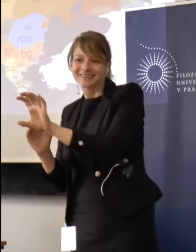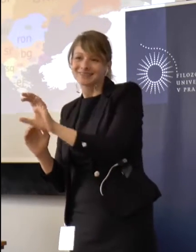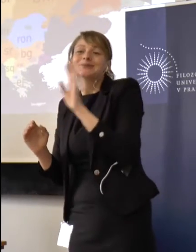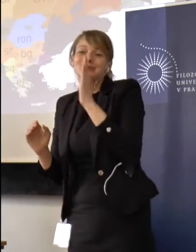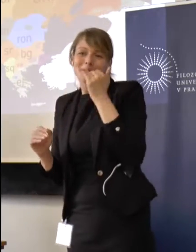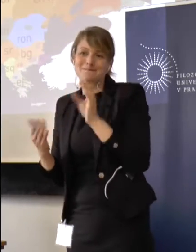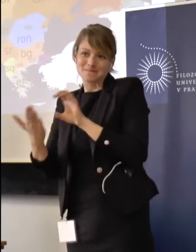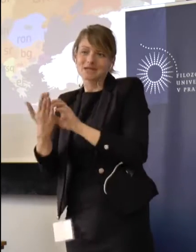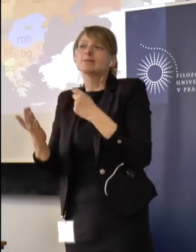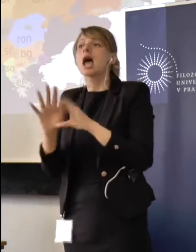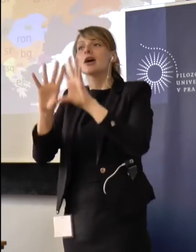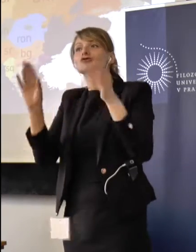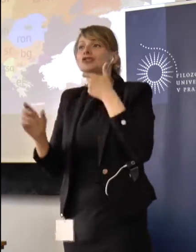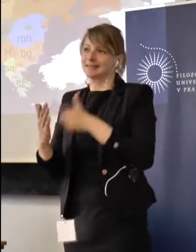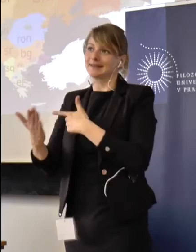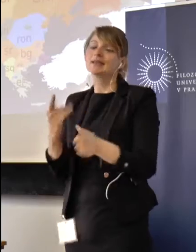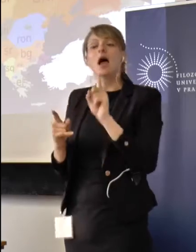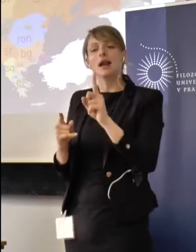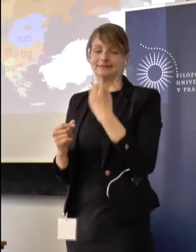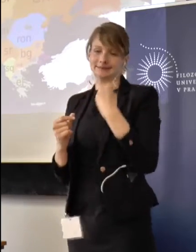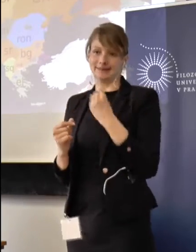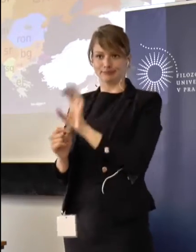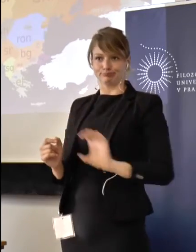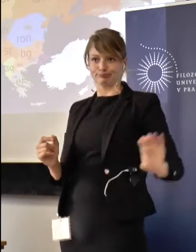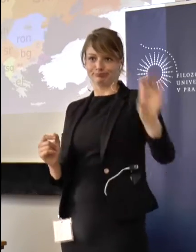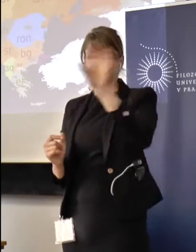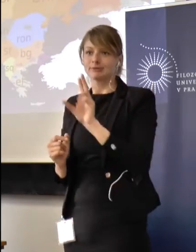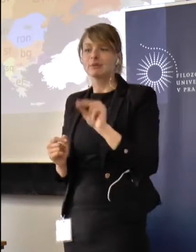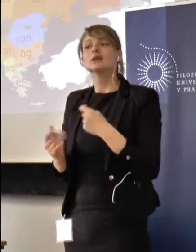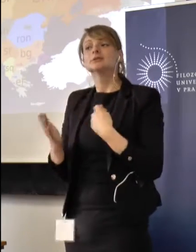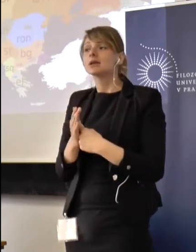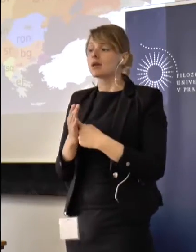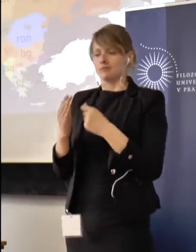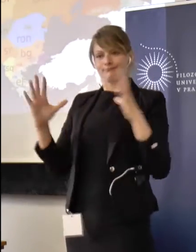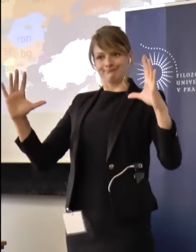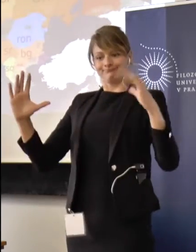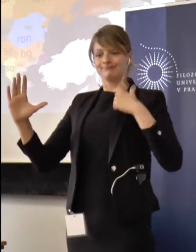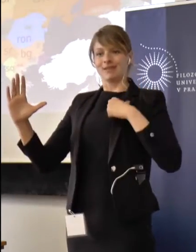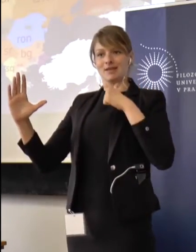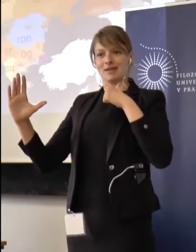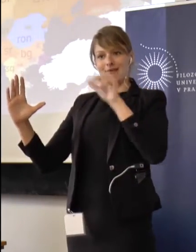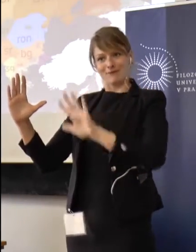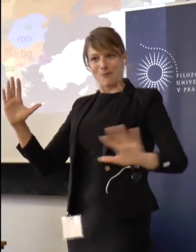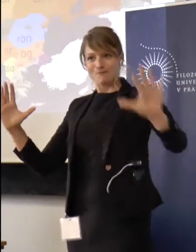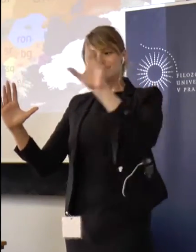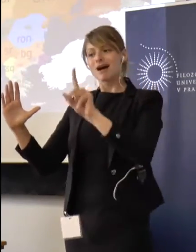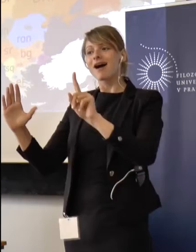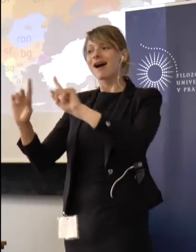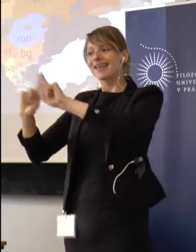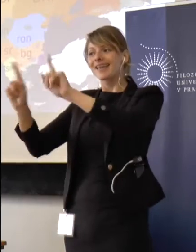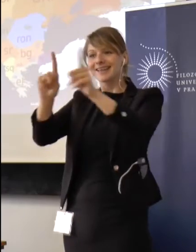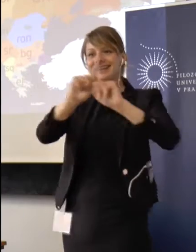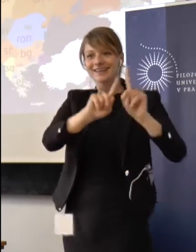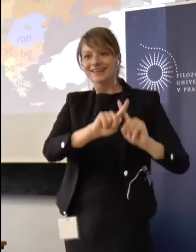in Europe, and this is important. In Europe, we have in the European Union, we have still